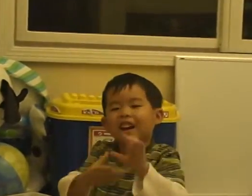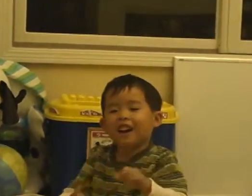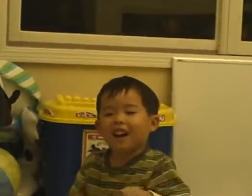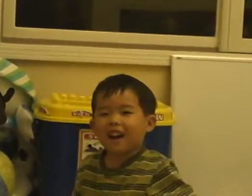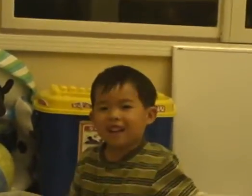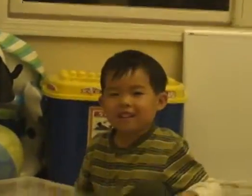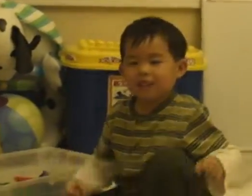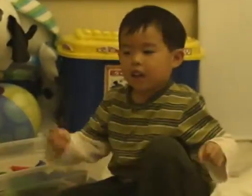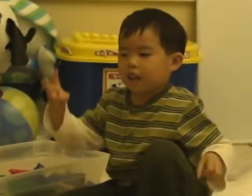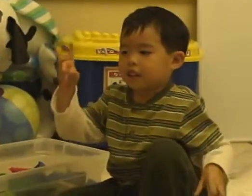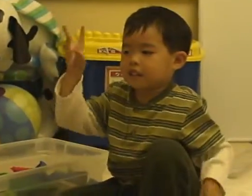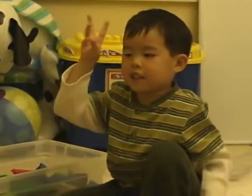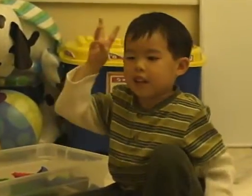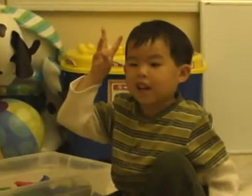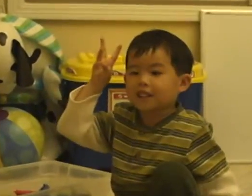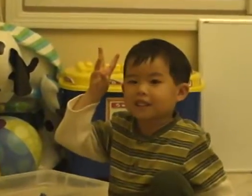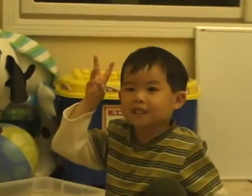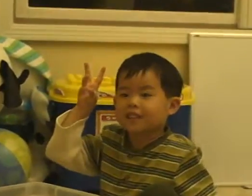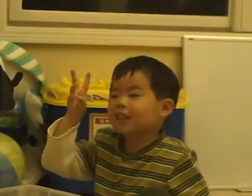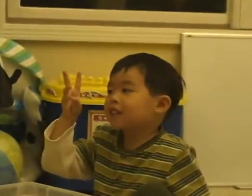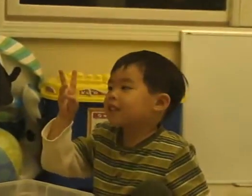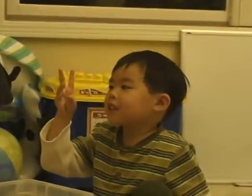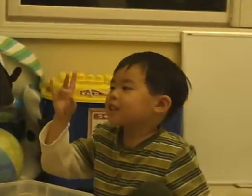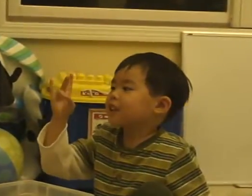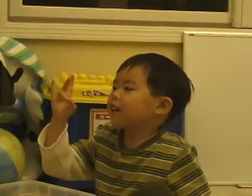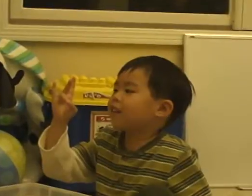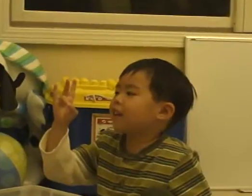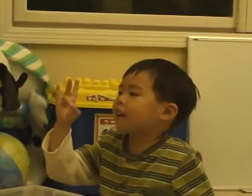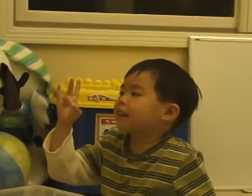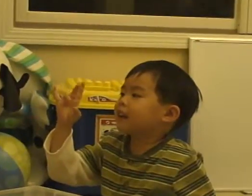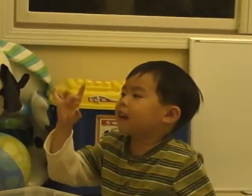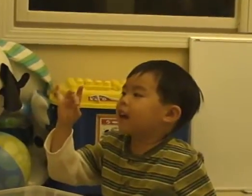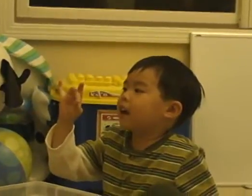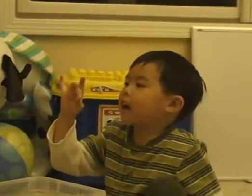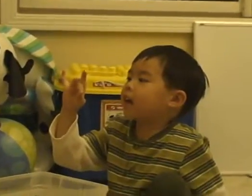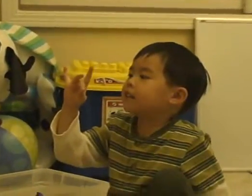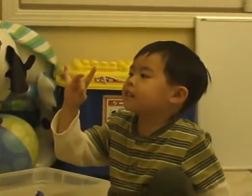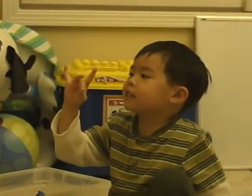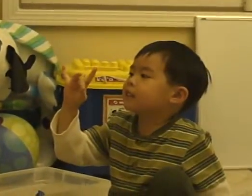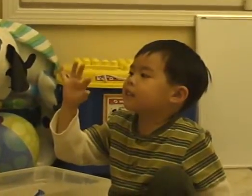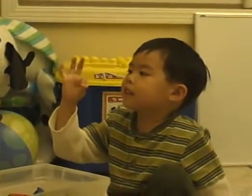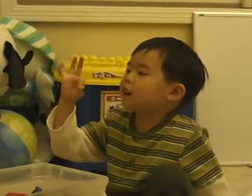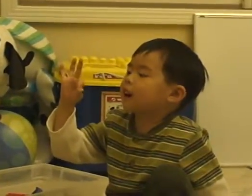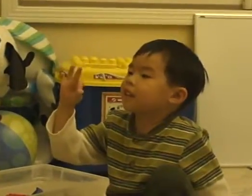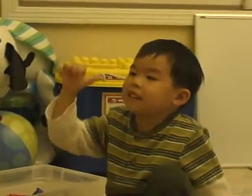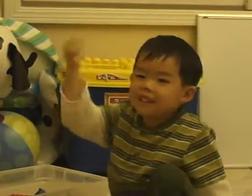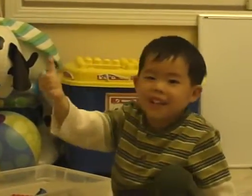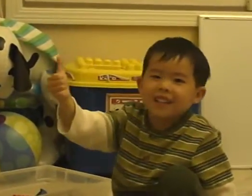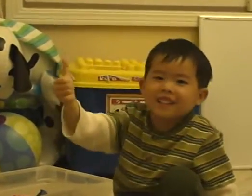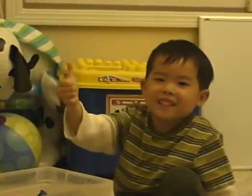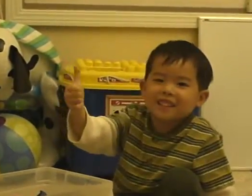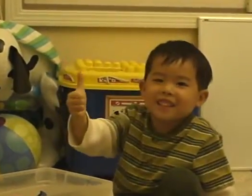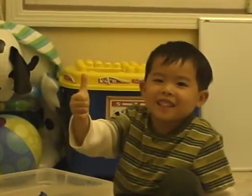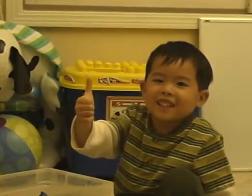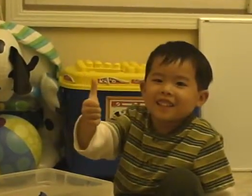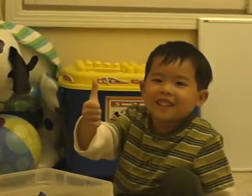and six, seven, eight, nine, ten. Okay, say,